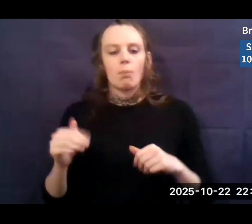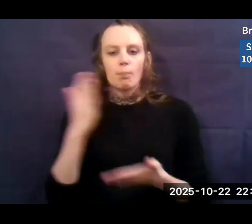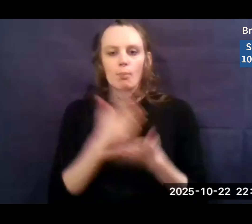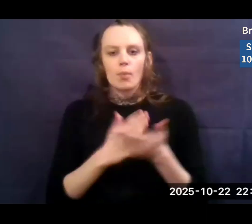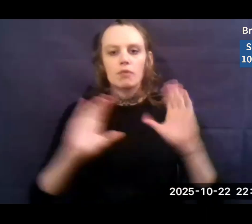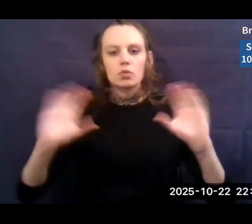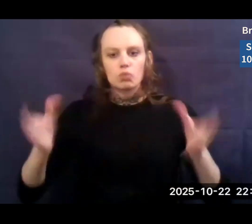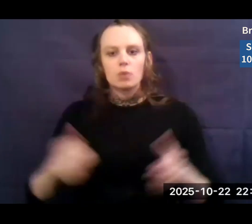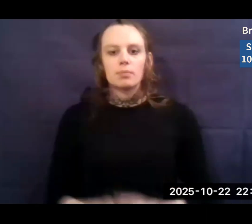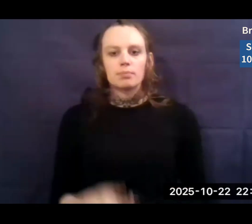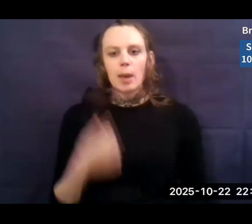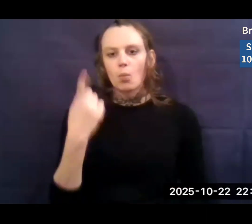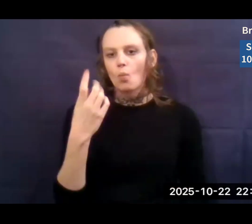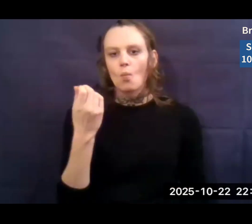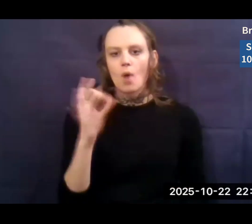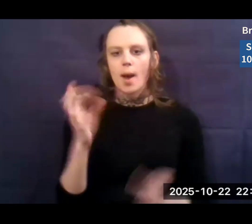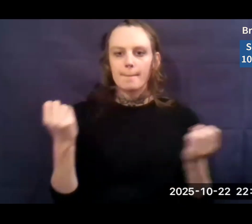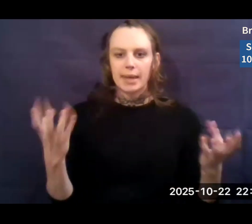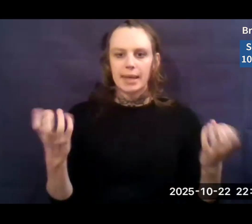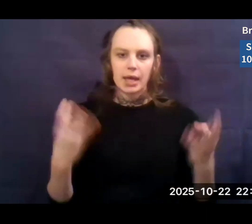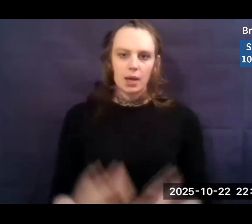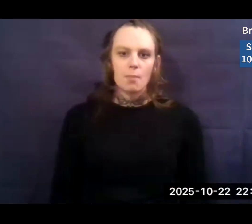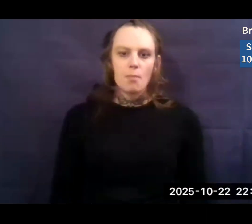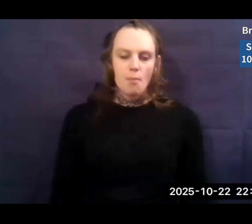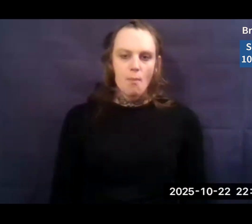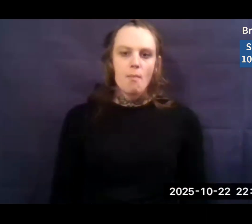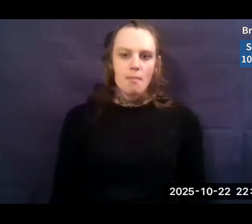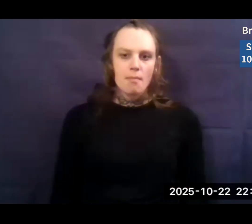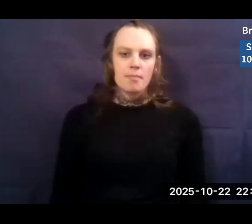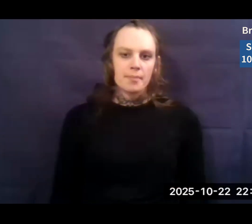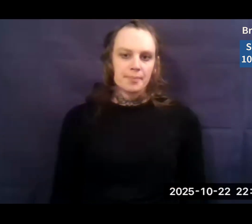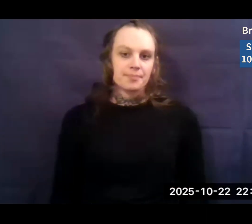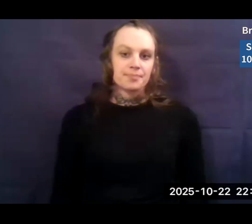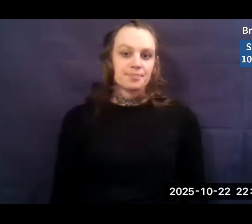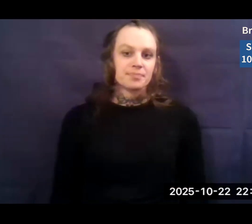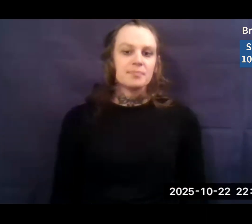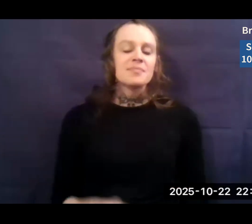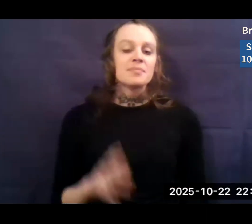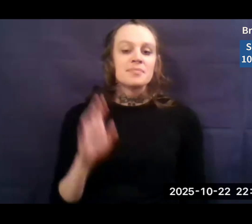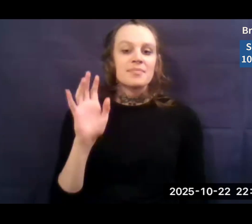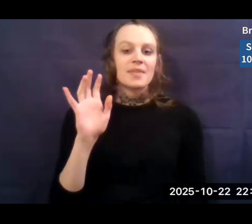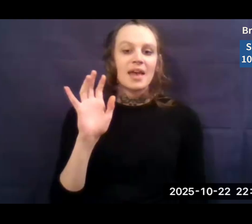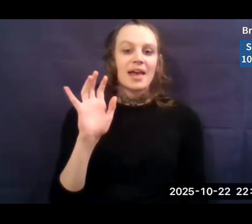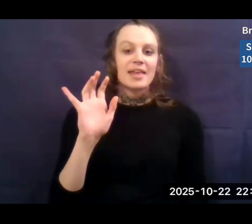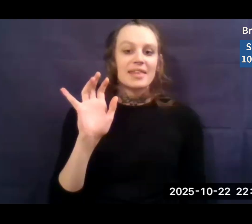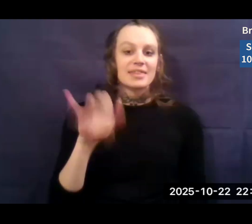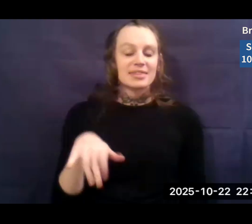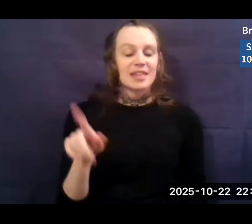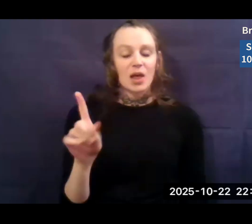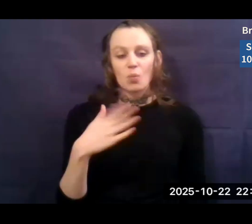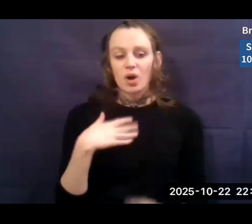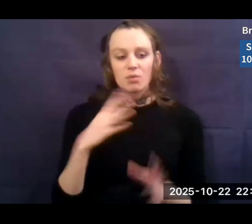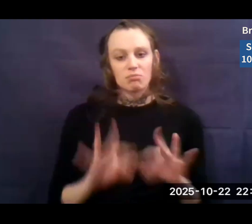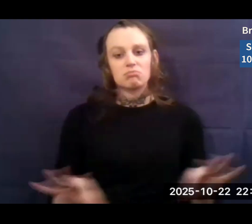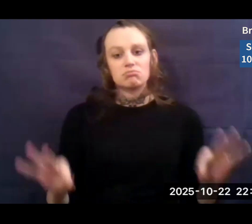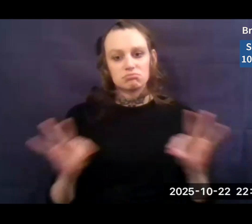be one of many, and that is where my value comes